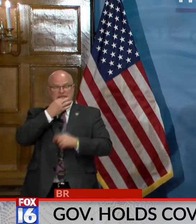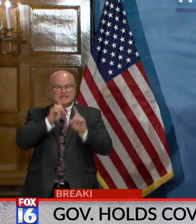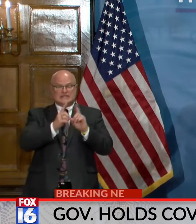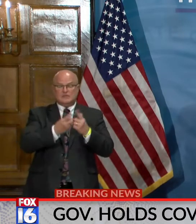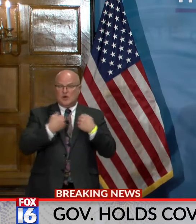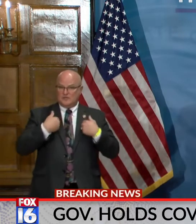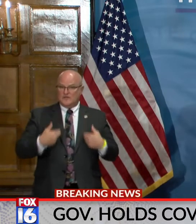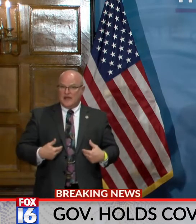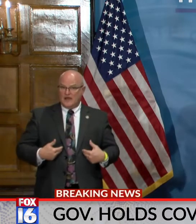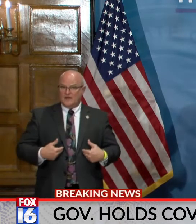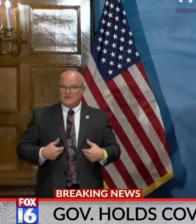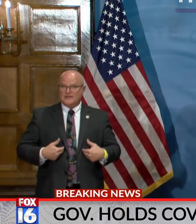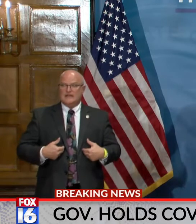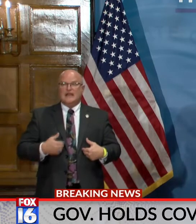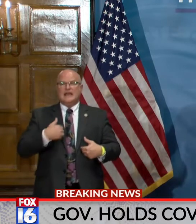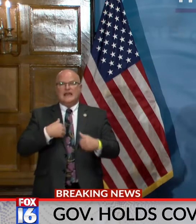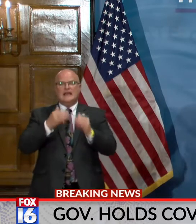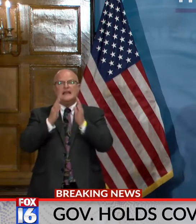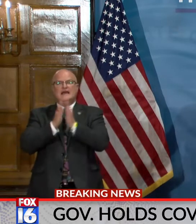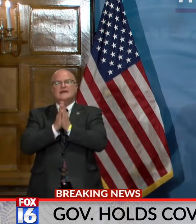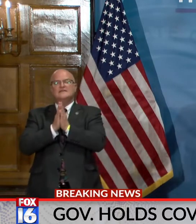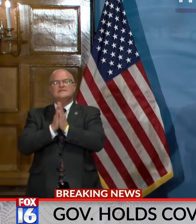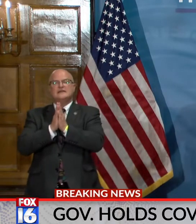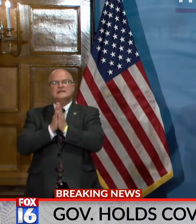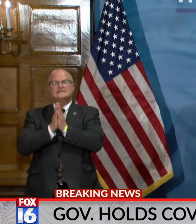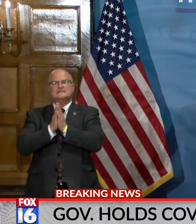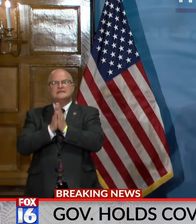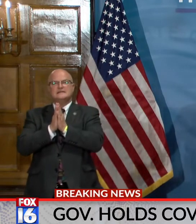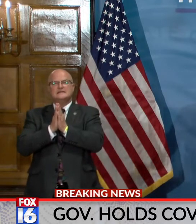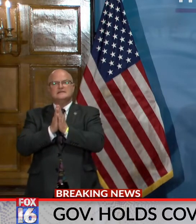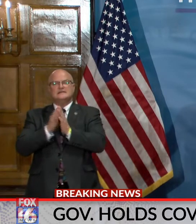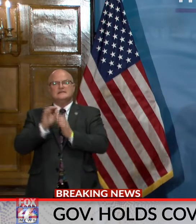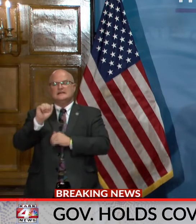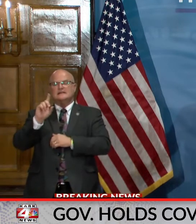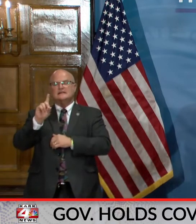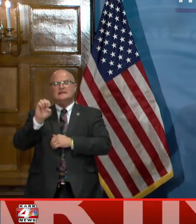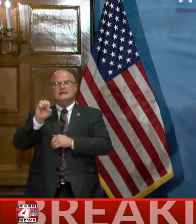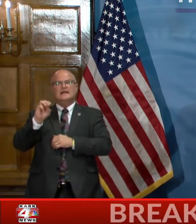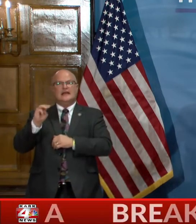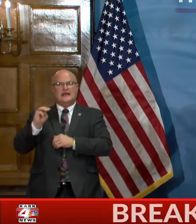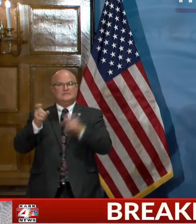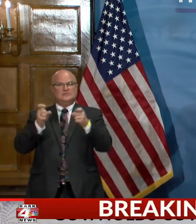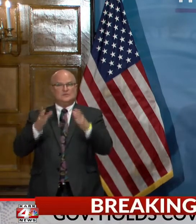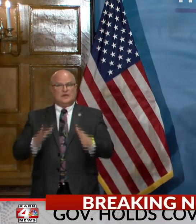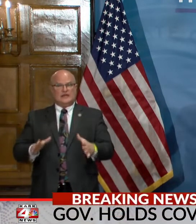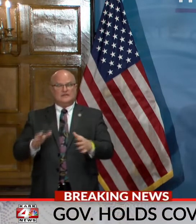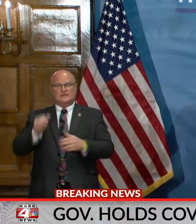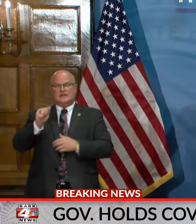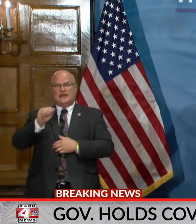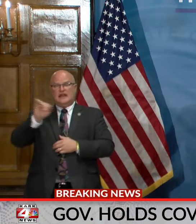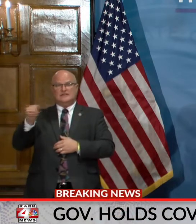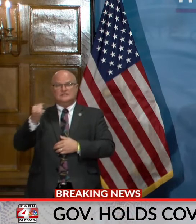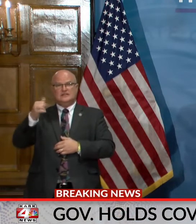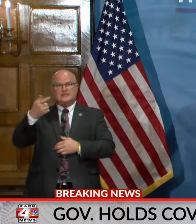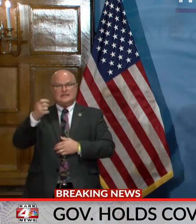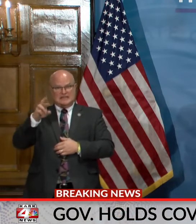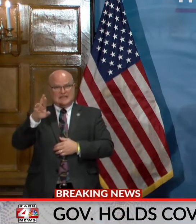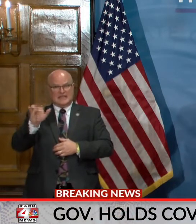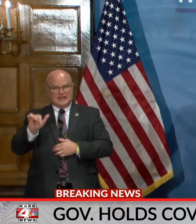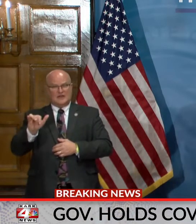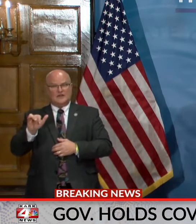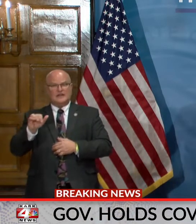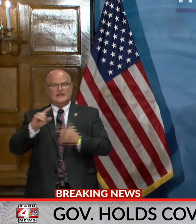of Health, but I've tasked Adam Director, our Emergency Management Director, A.J. Gary, as well